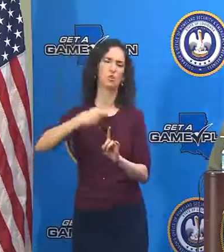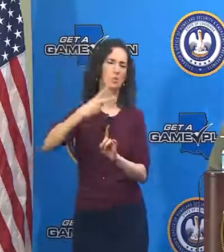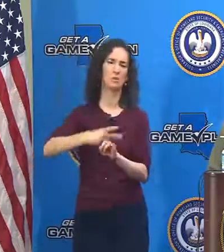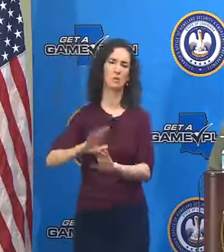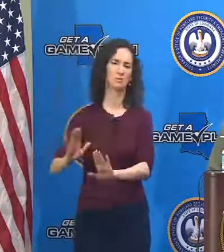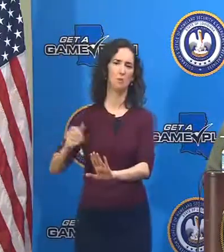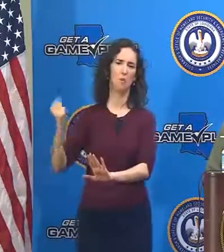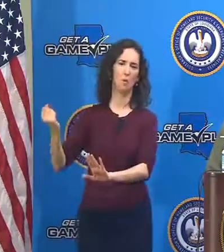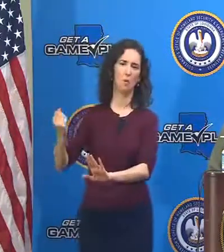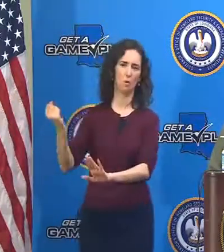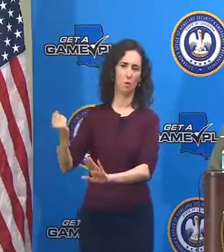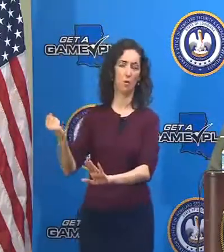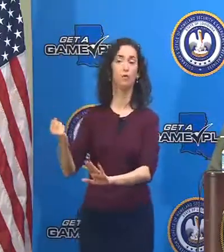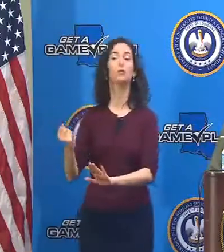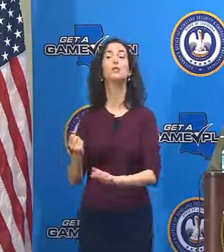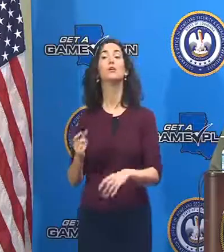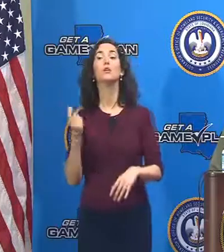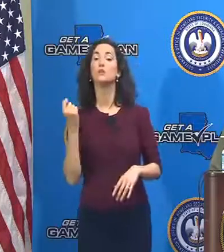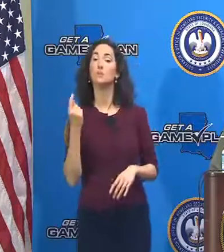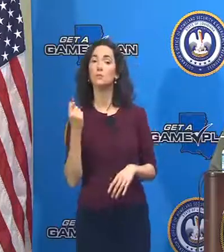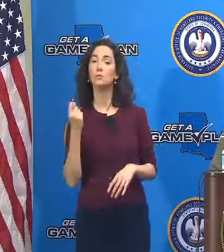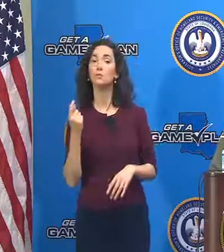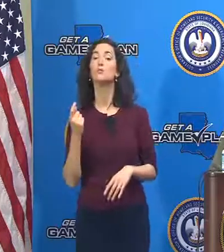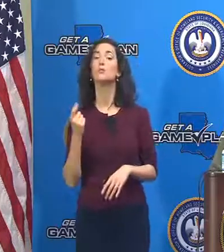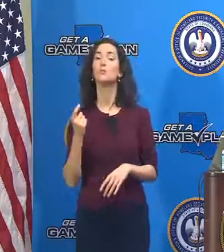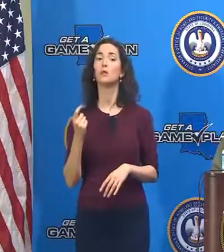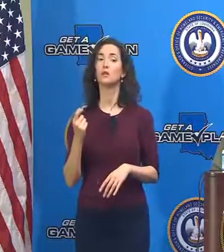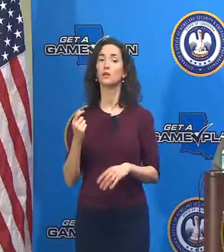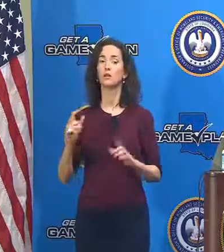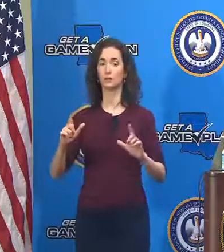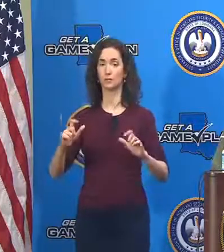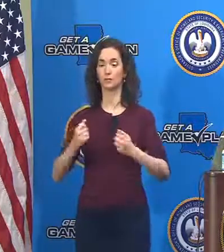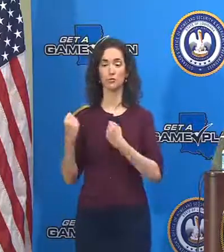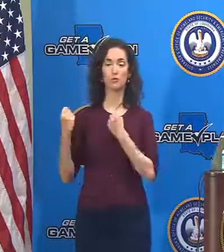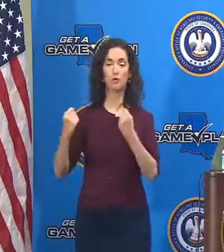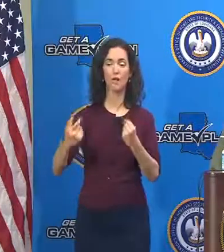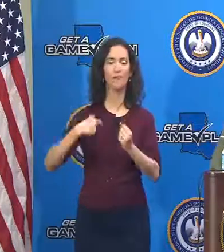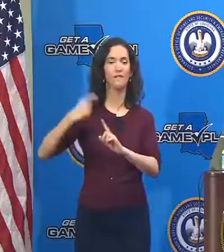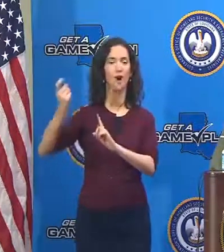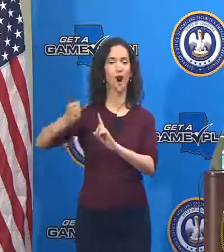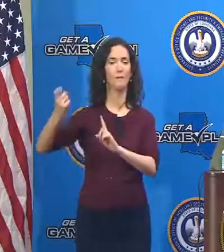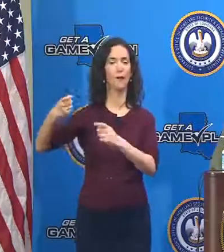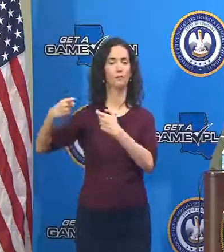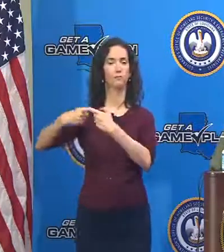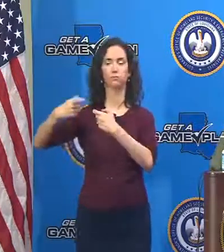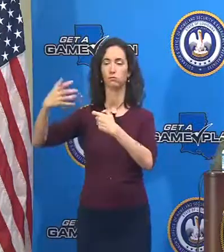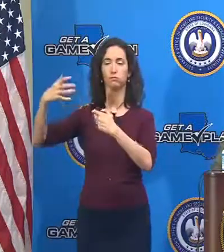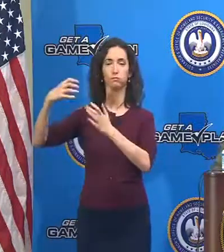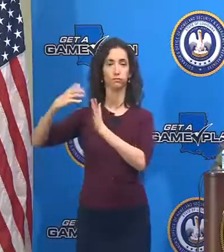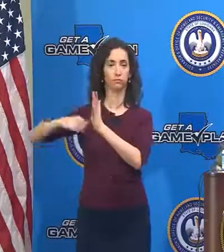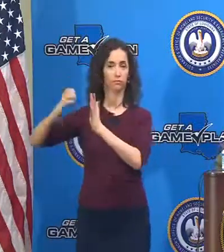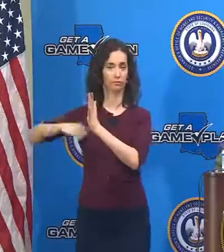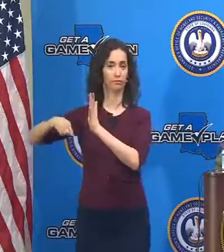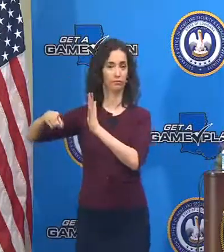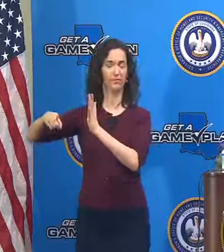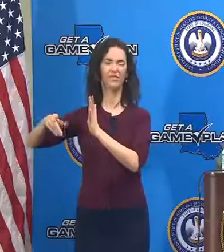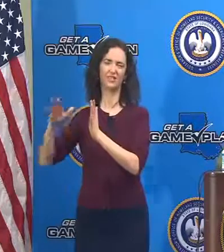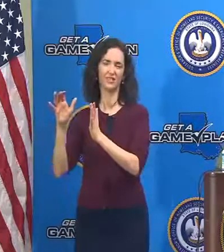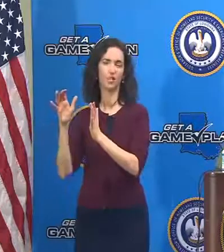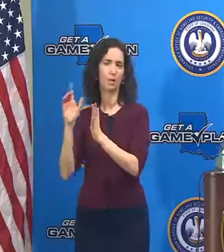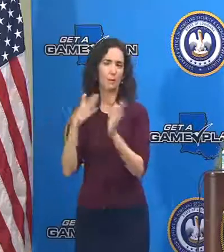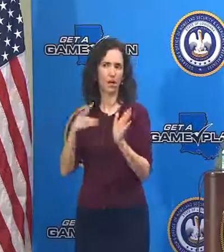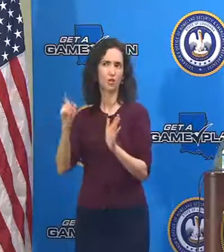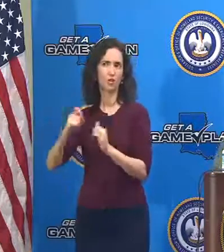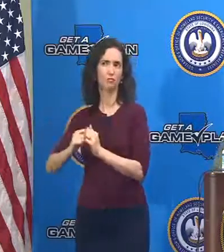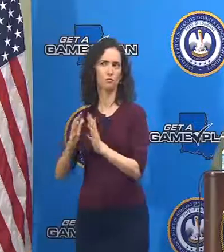do expect to see electronic collections proceed in a time shorter than that. And then my last statement in regards to preparing